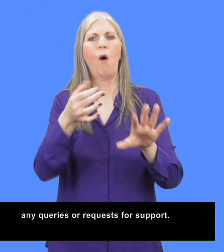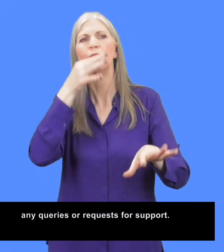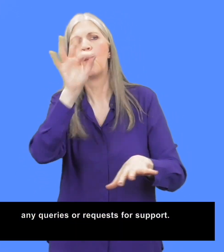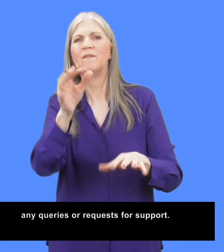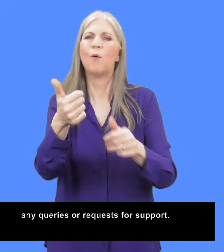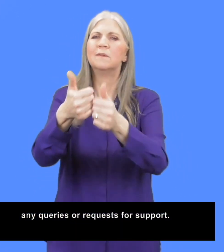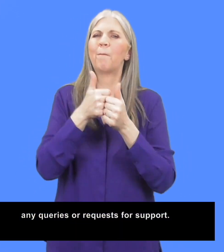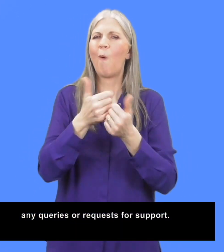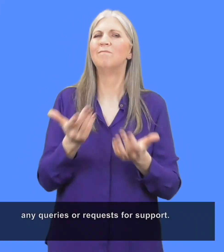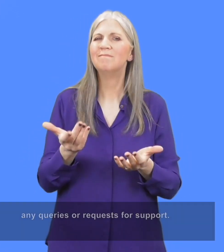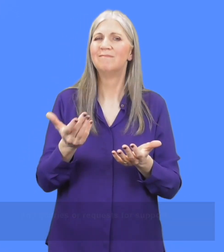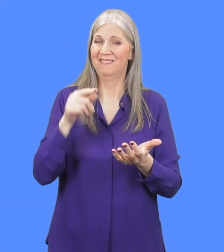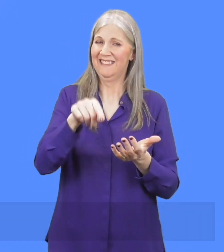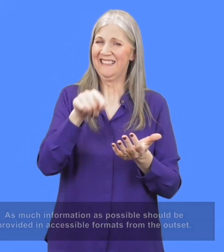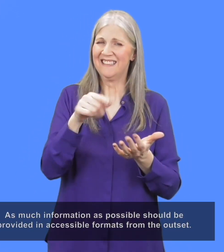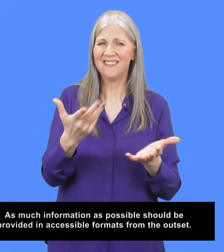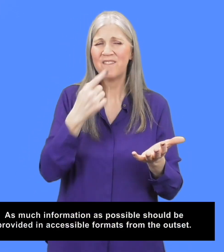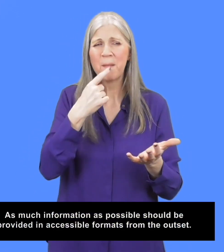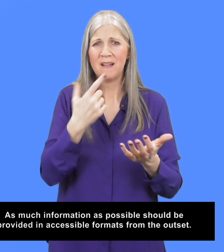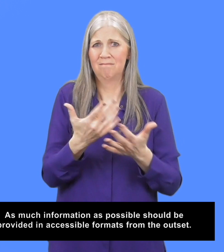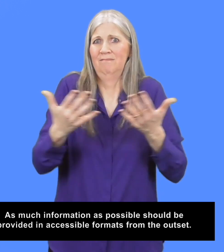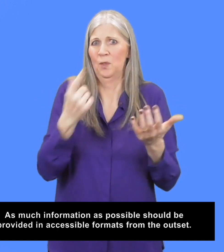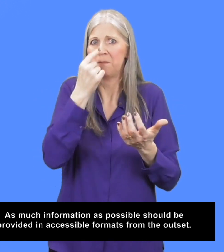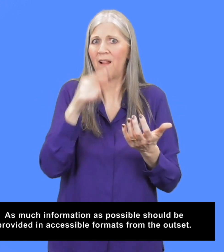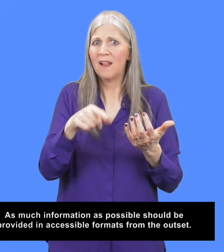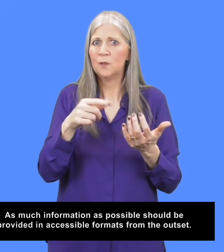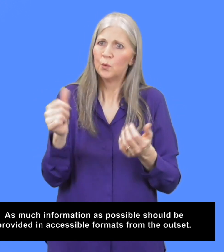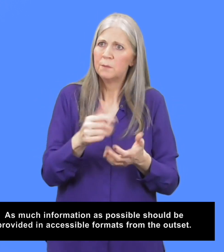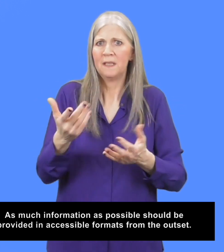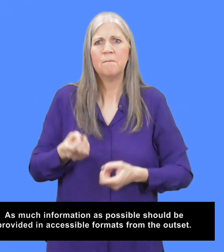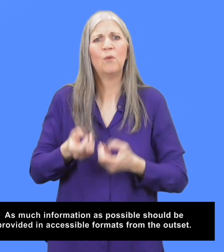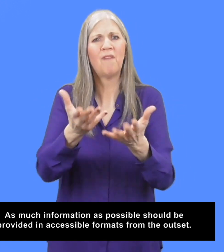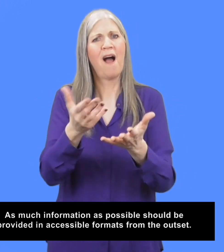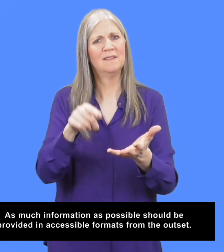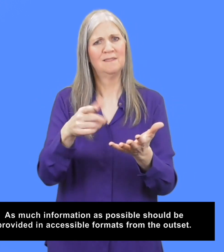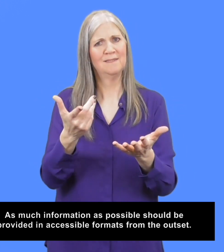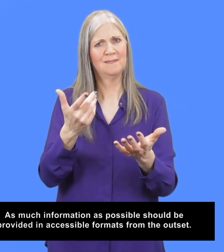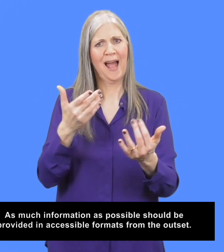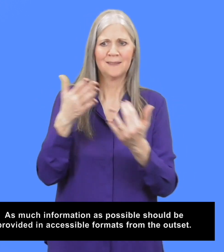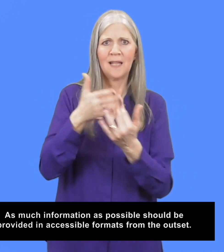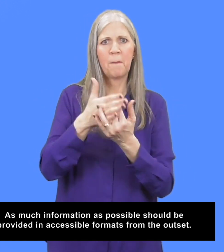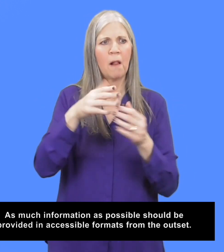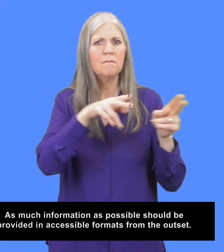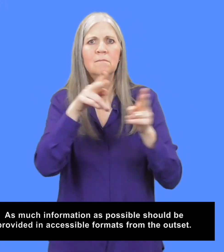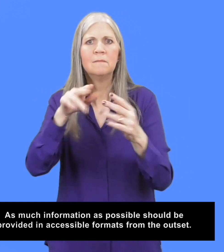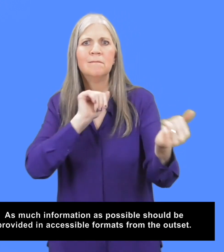support. As much information as possible should be provided in accessible formats from the outset.